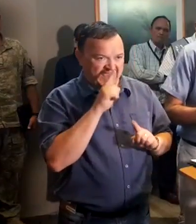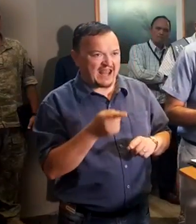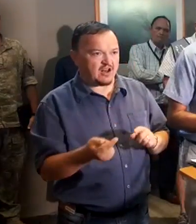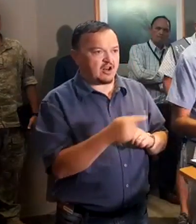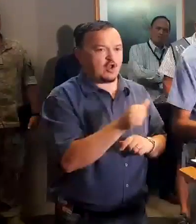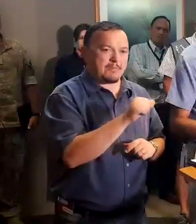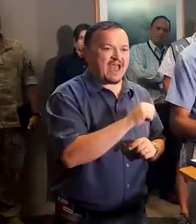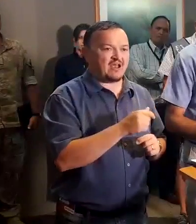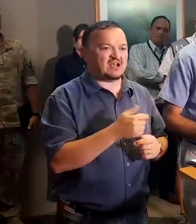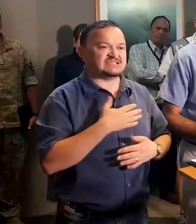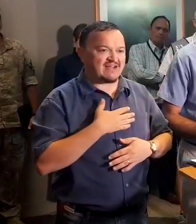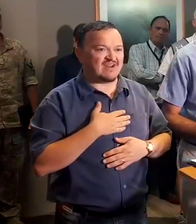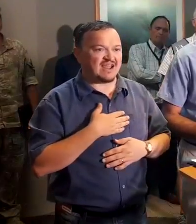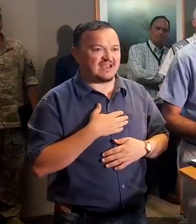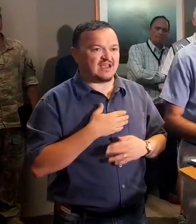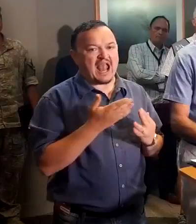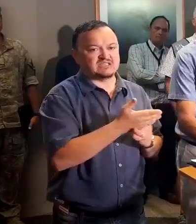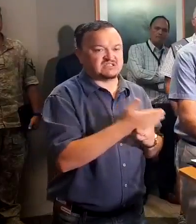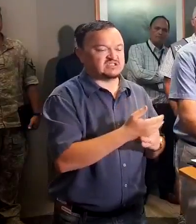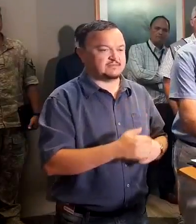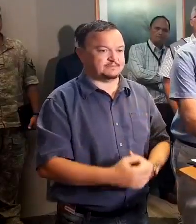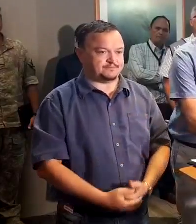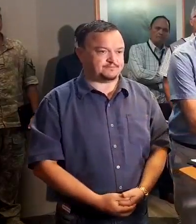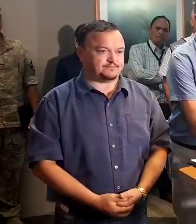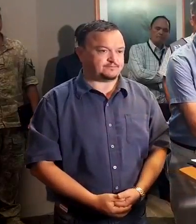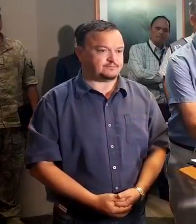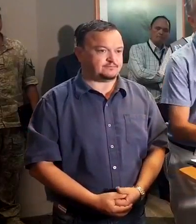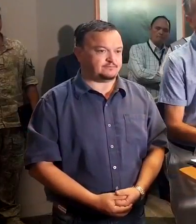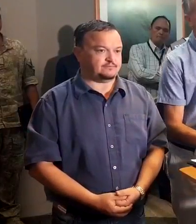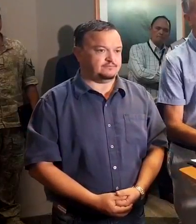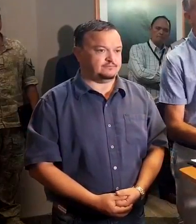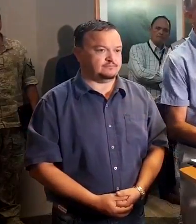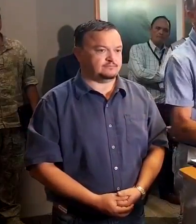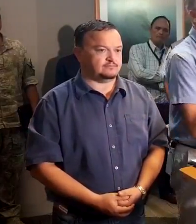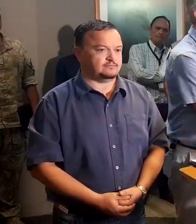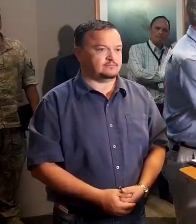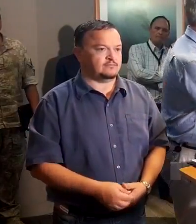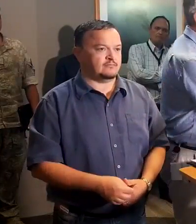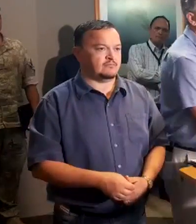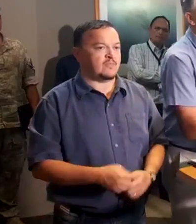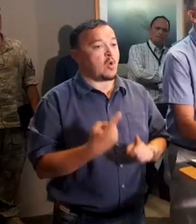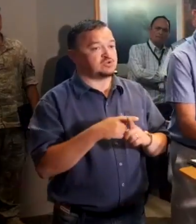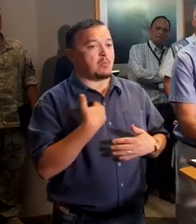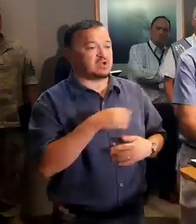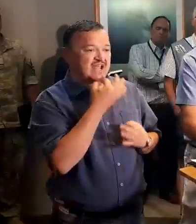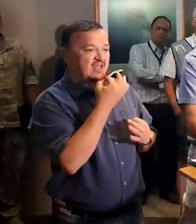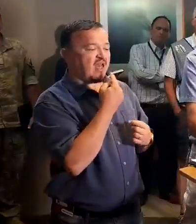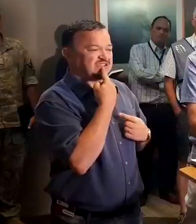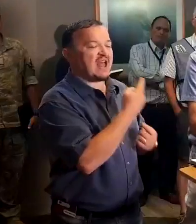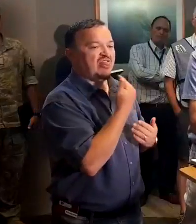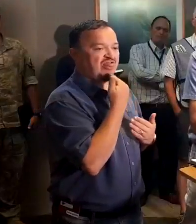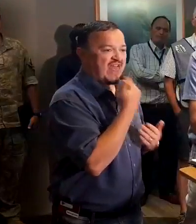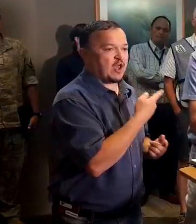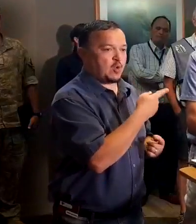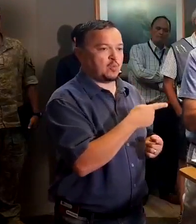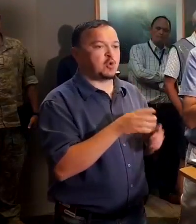can go in and how they can get back in. I'd like to thank Iwi and Barney and Shane. It's great to have